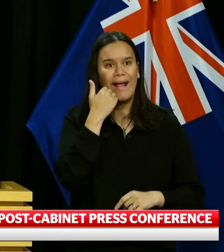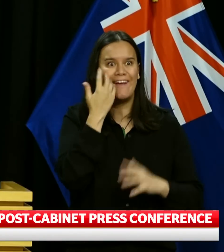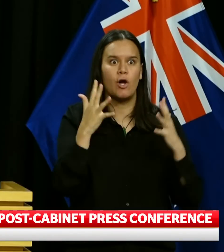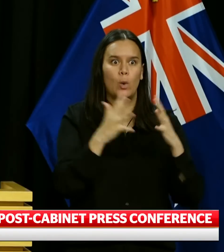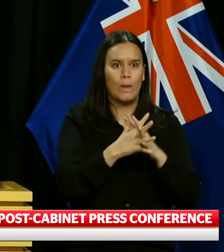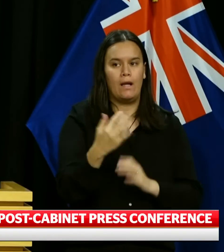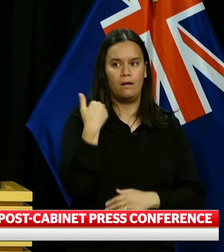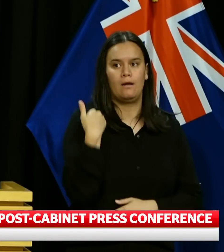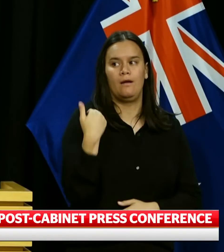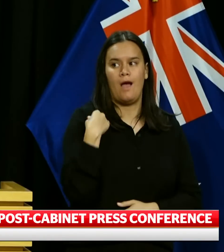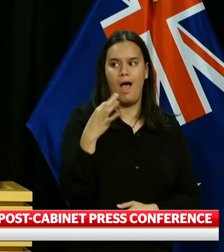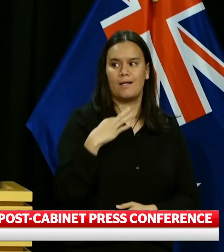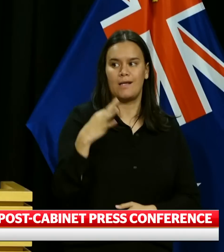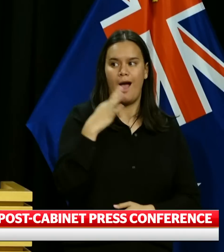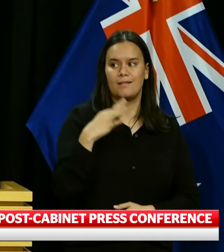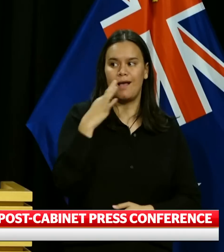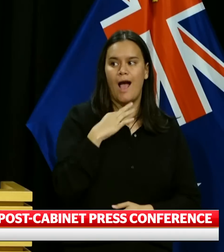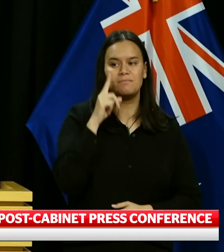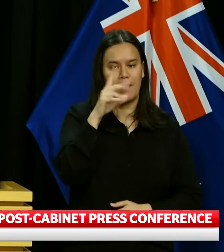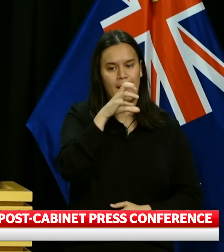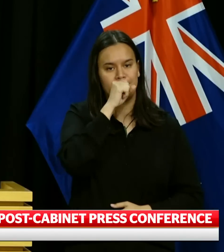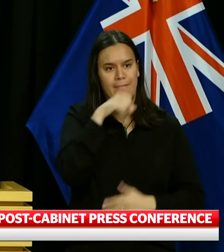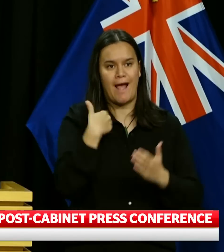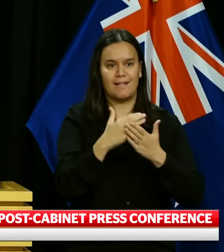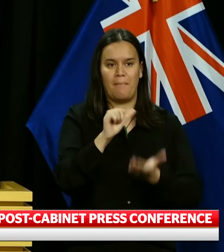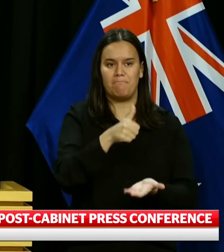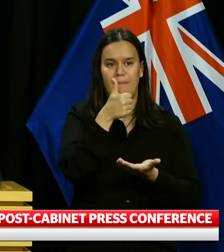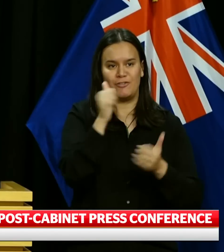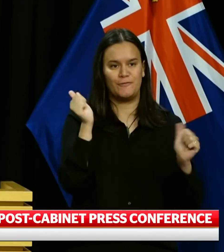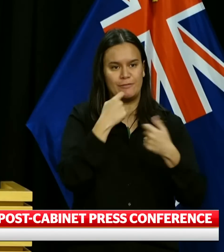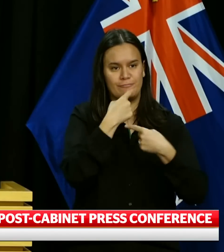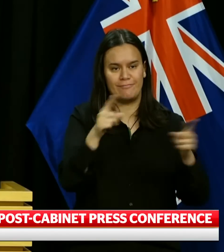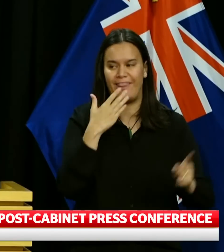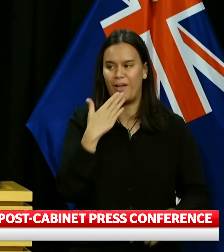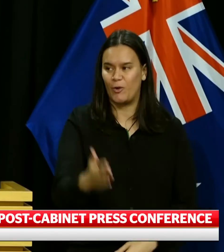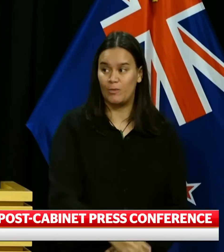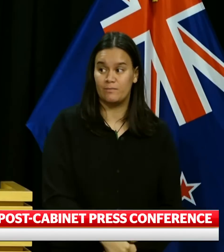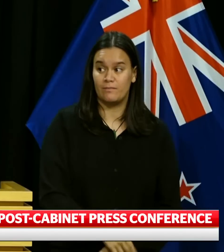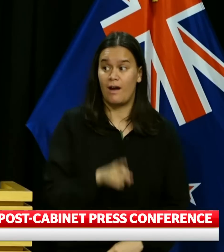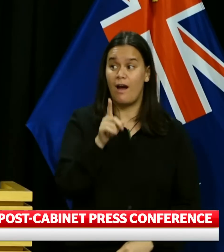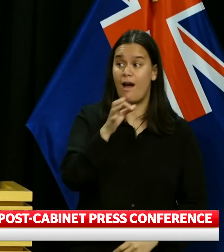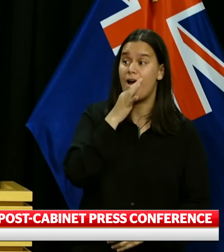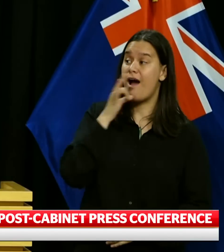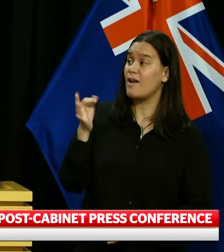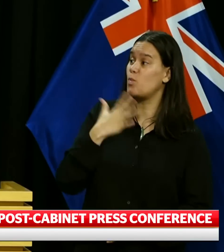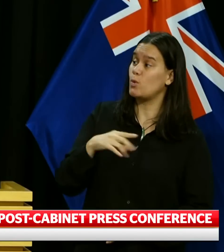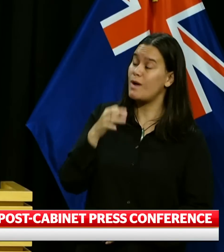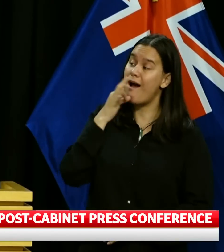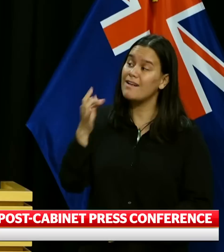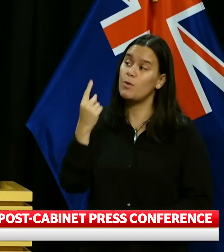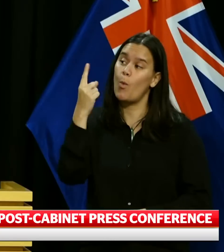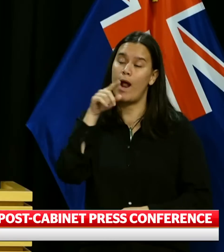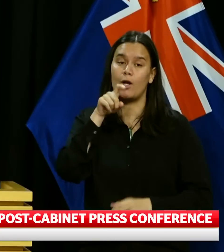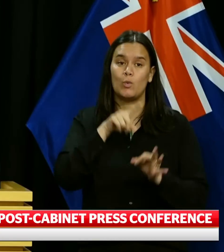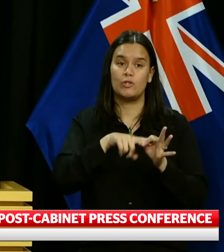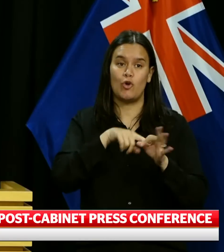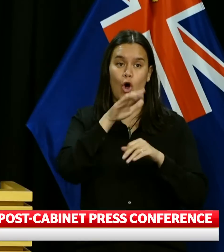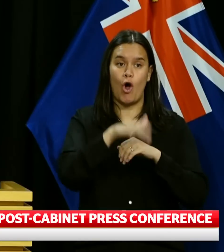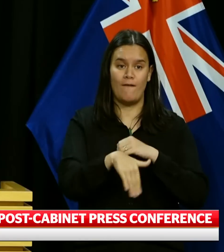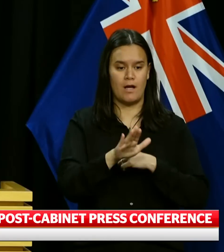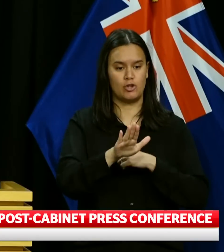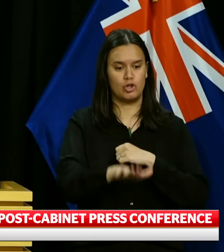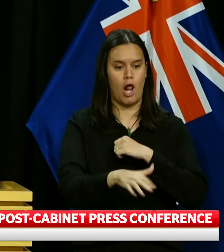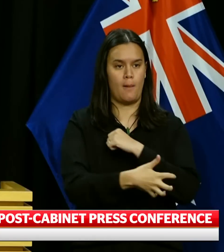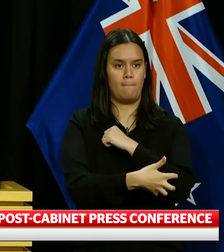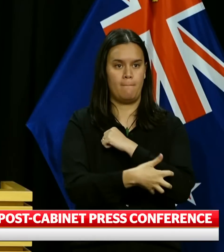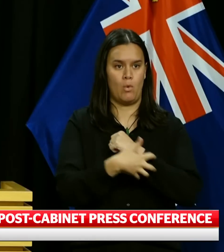week between now and then. I'm not going to give the game away at this point. Thanks, everybody. Can I just ask quickly about child poverty? The stats last week